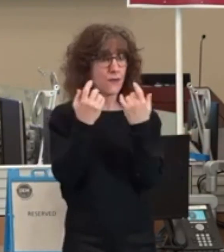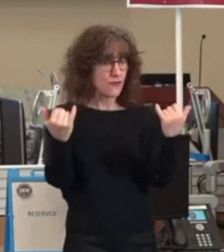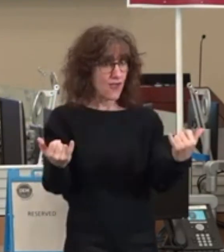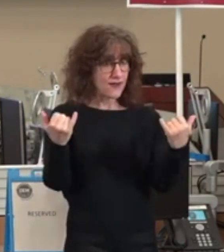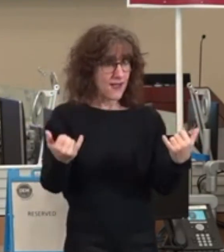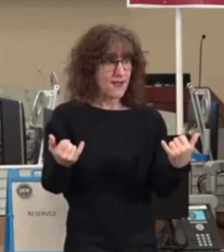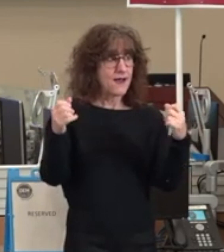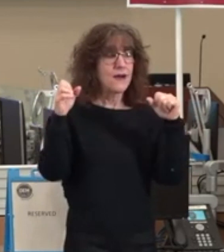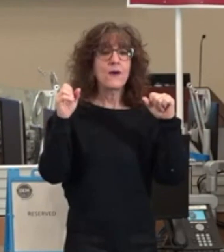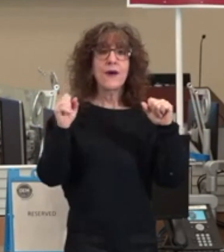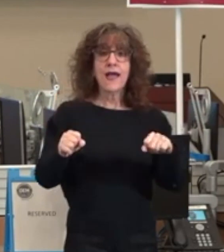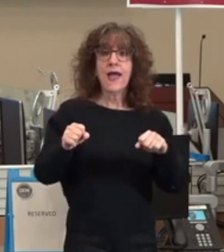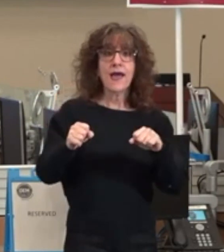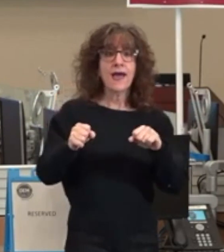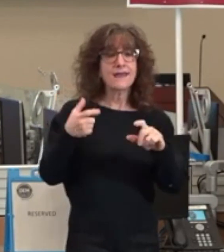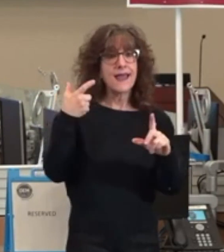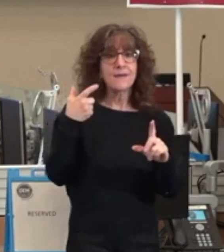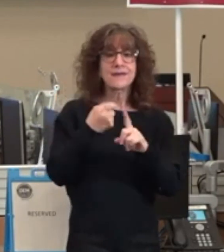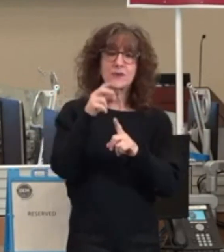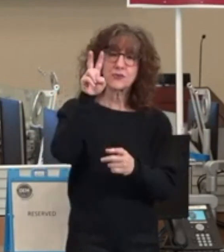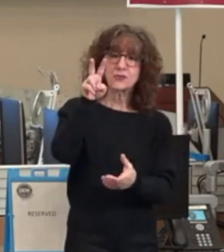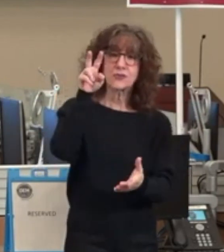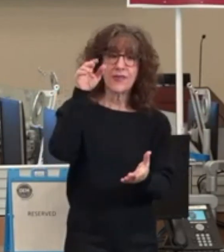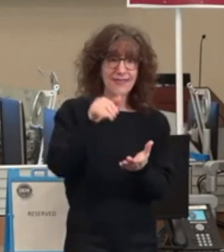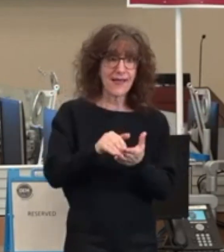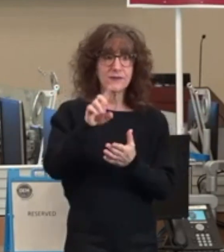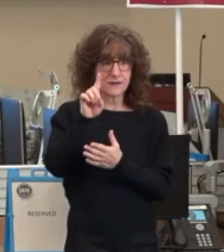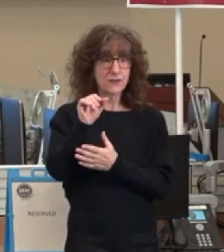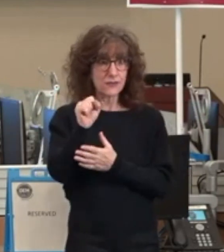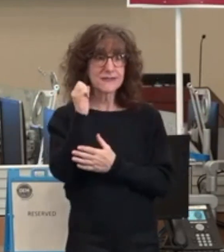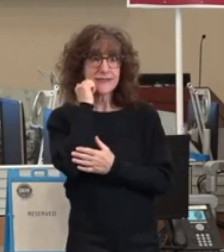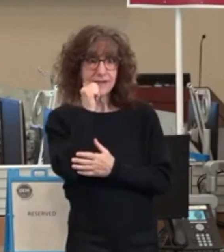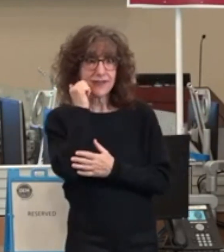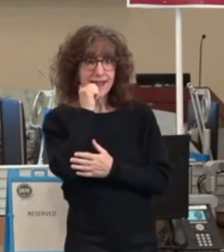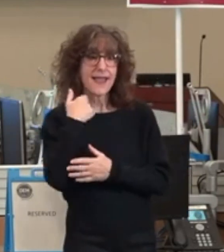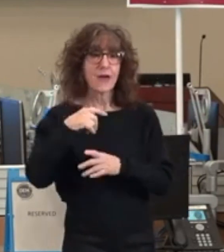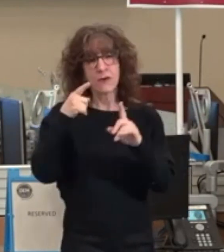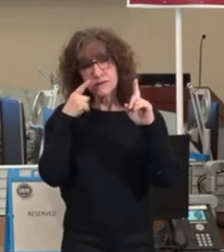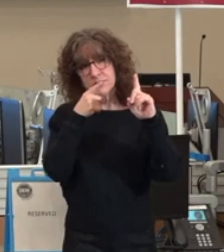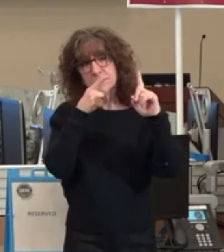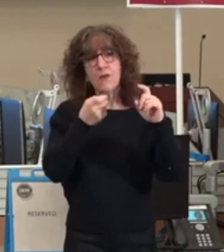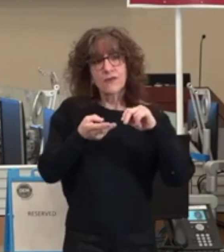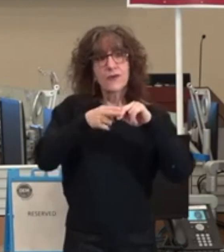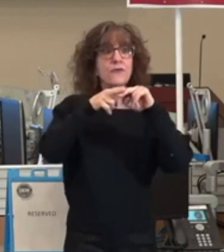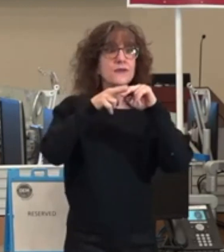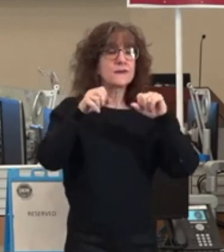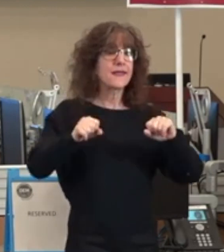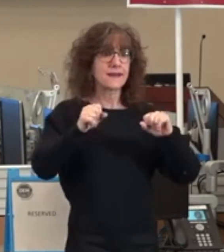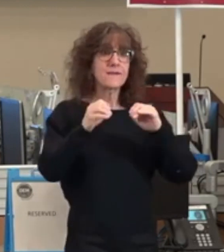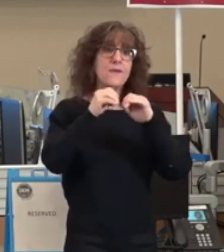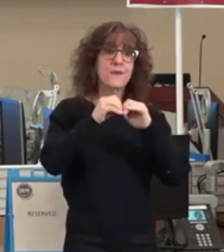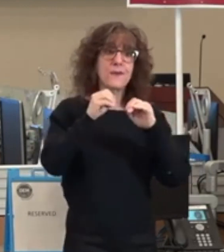has the capacity to administer 2,000 doses per day, and we're working to increase our capacity